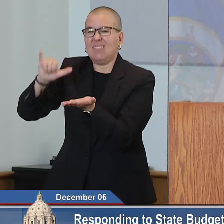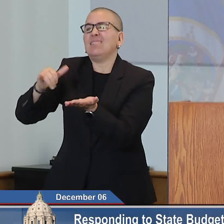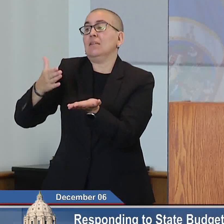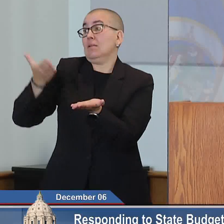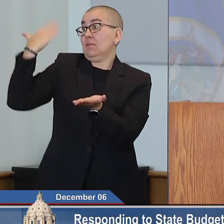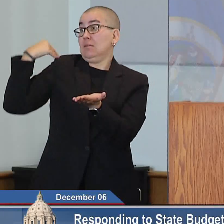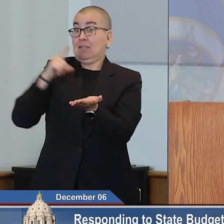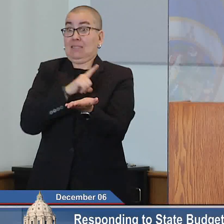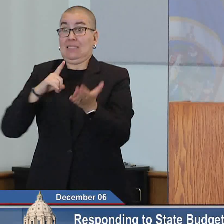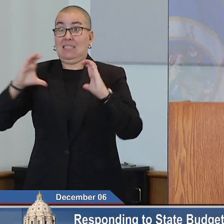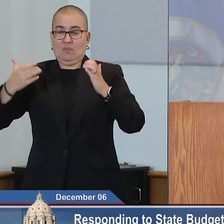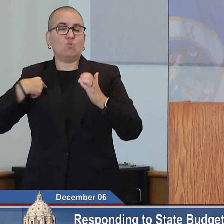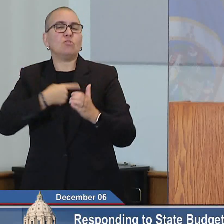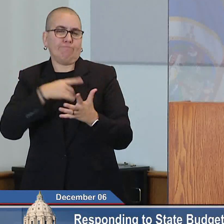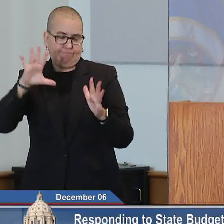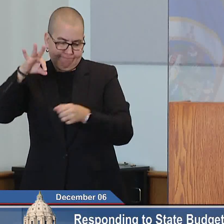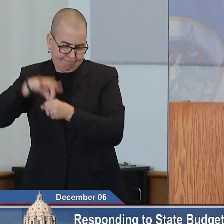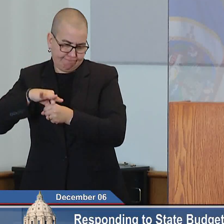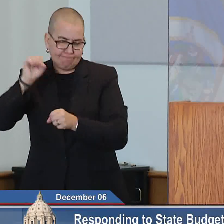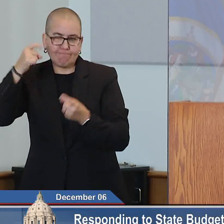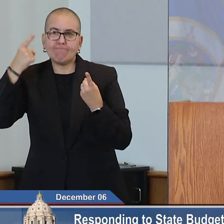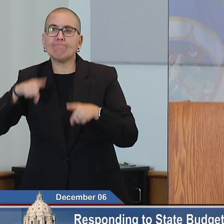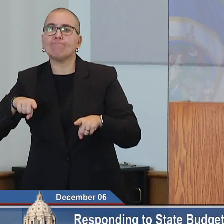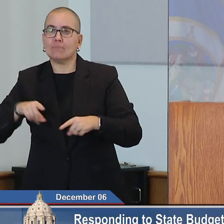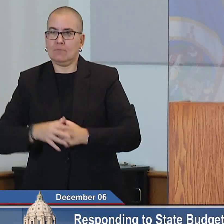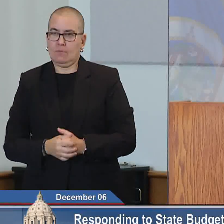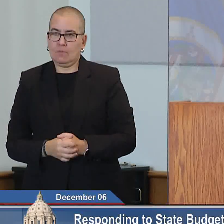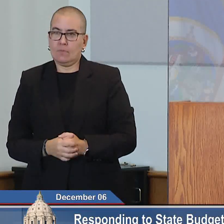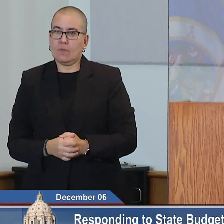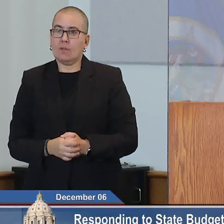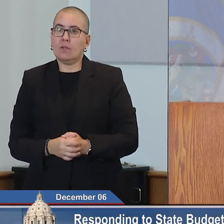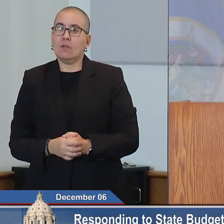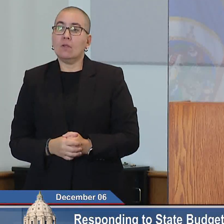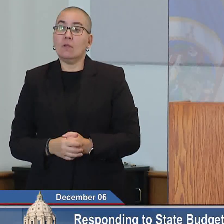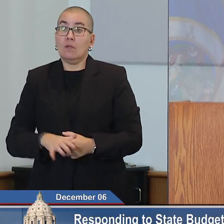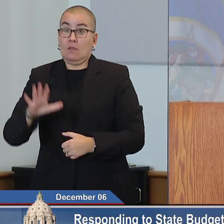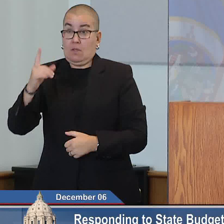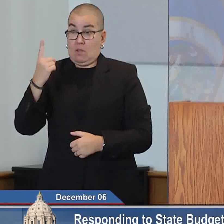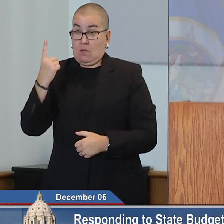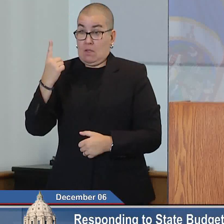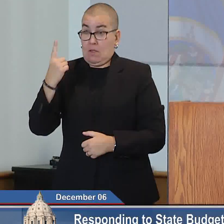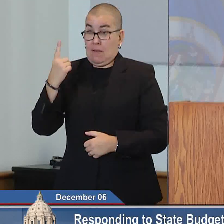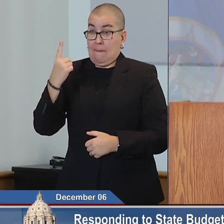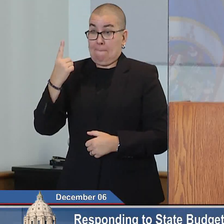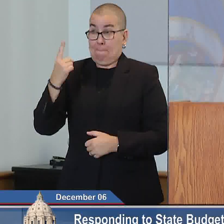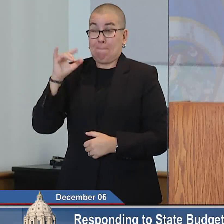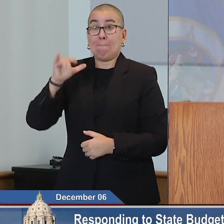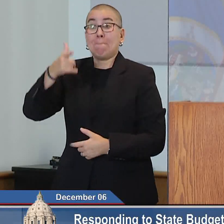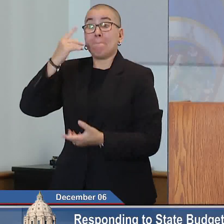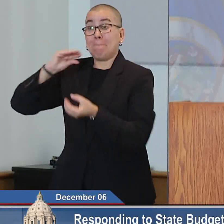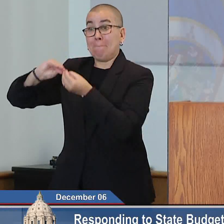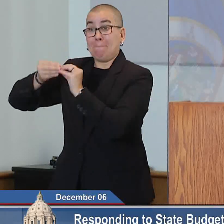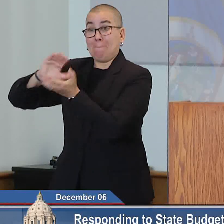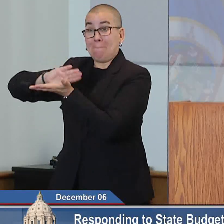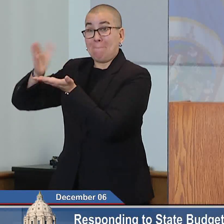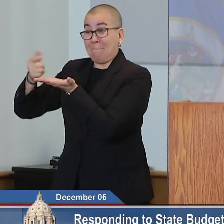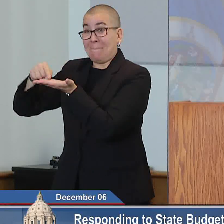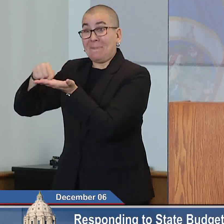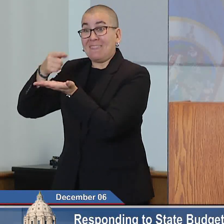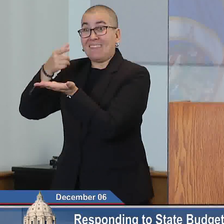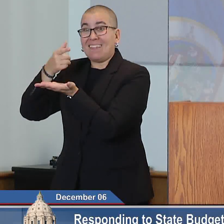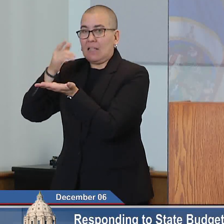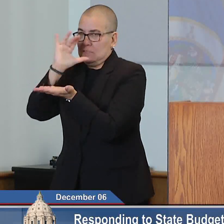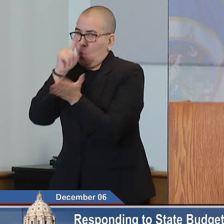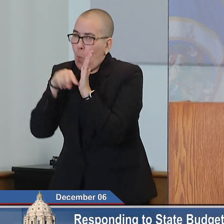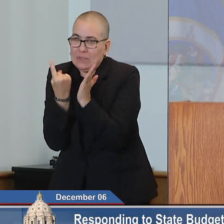One other area of caution is that so much of the surplus is one-time spending. It's one-time money, so we need to look at